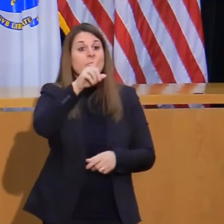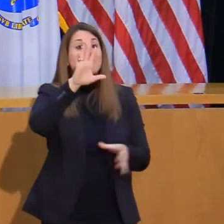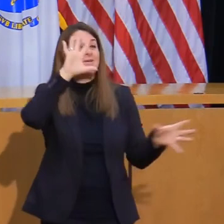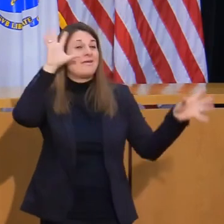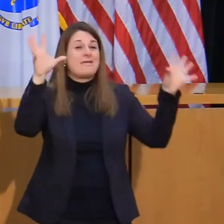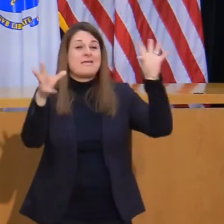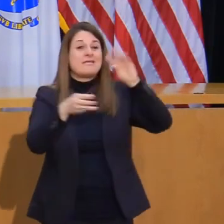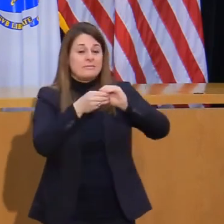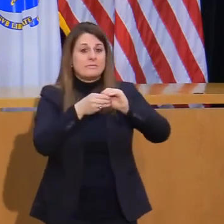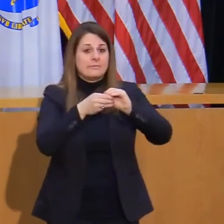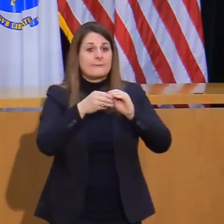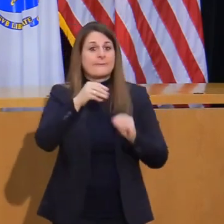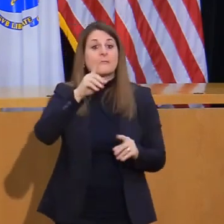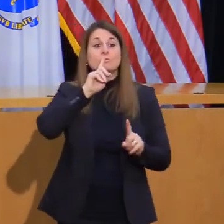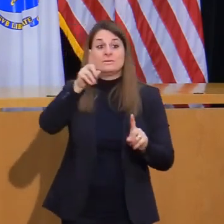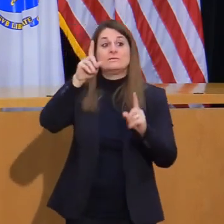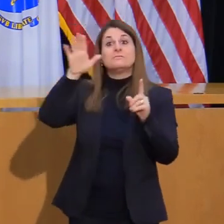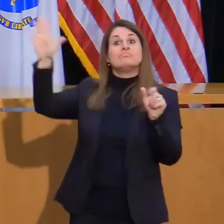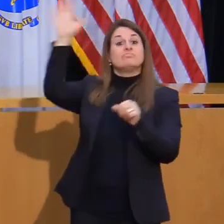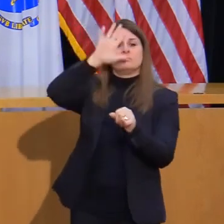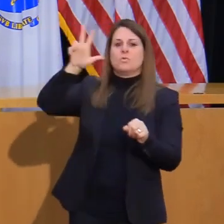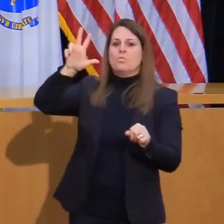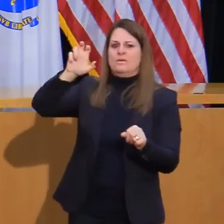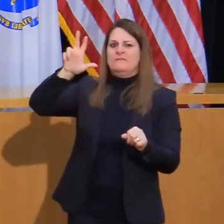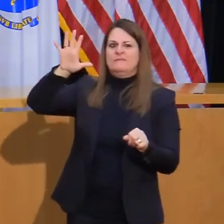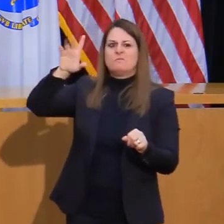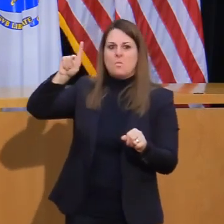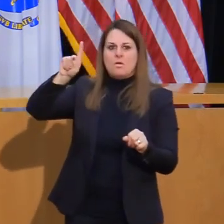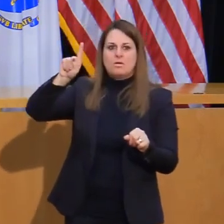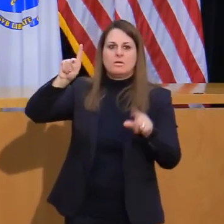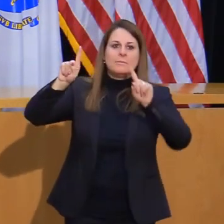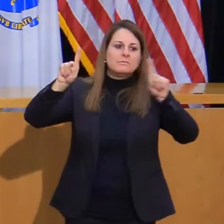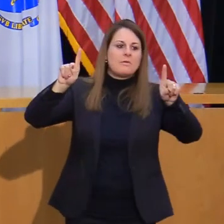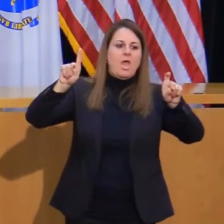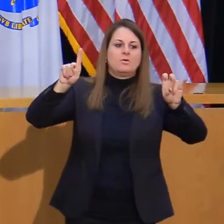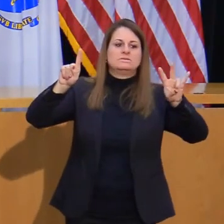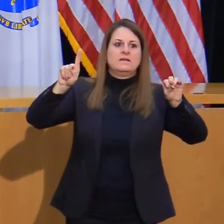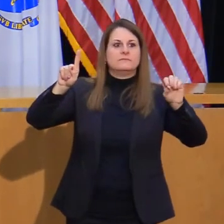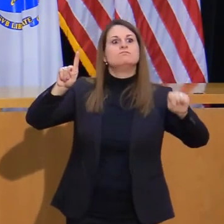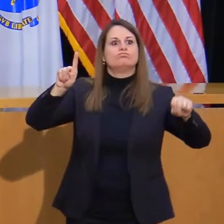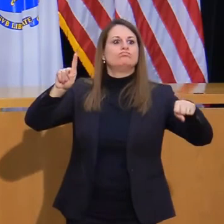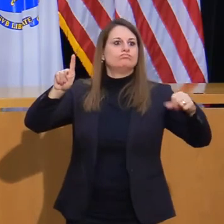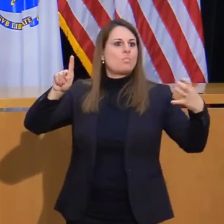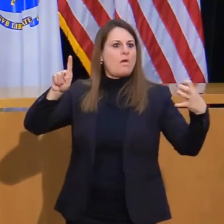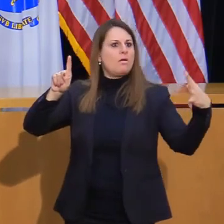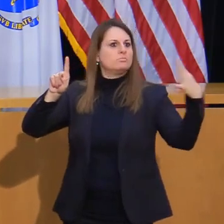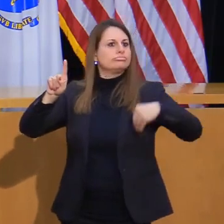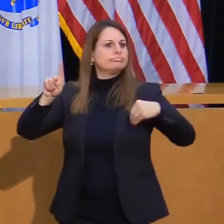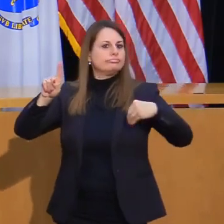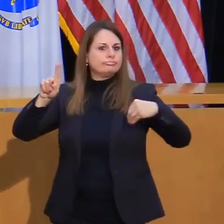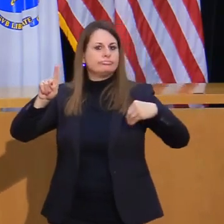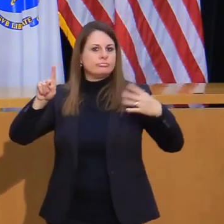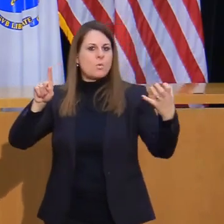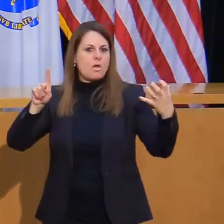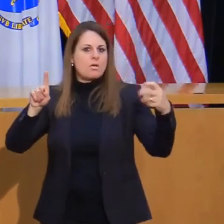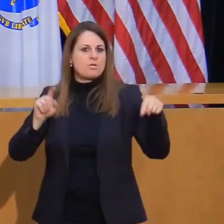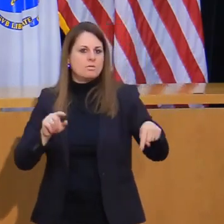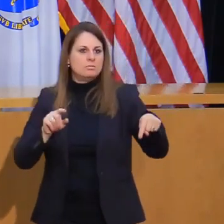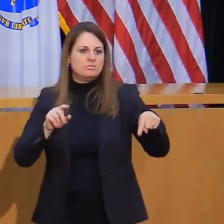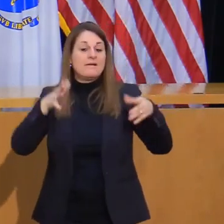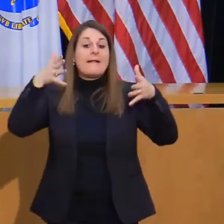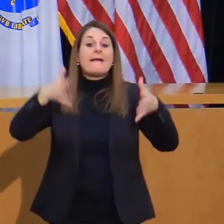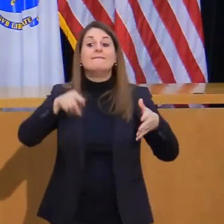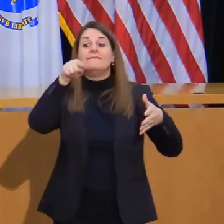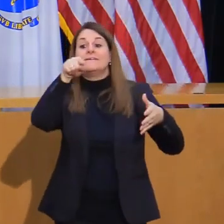will do the remainder. And it's around the population, it's about 60% of the population will be covered by Community Care